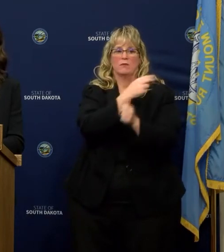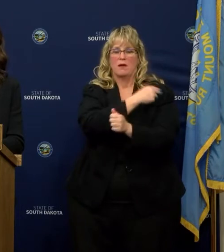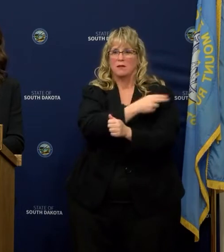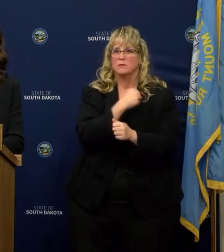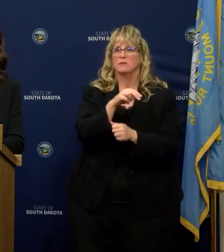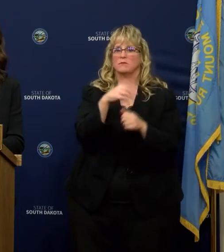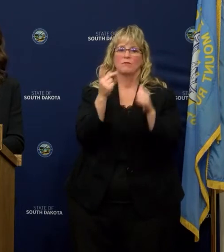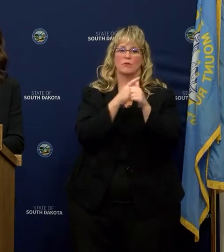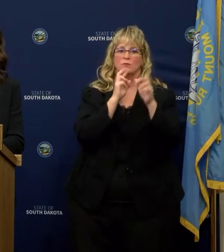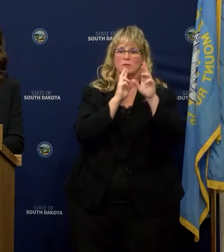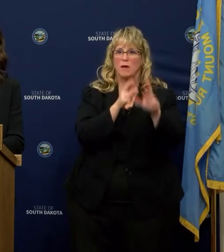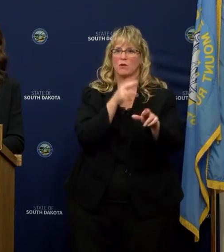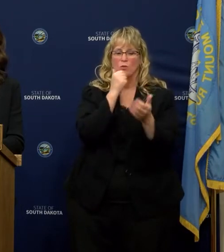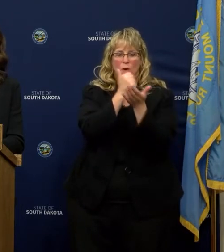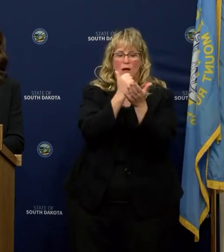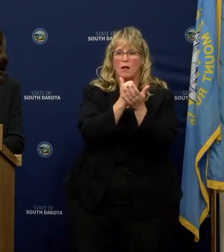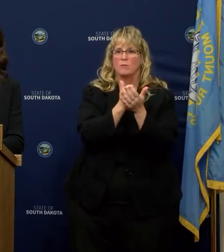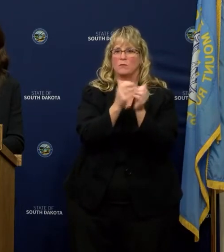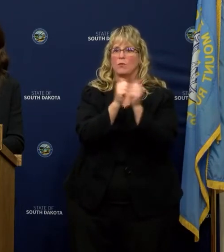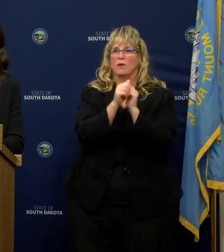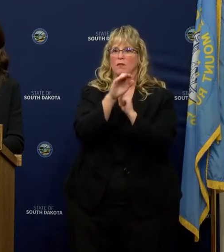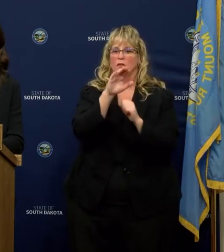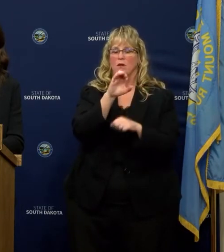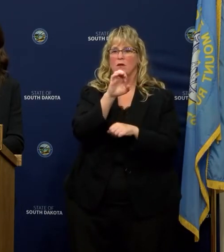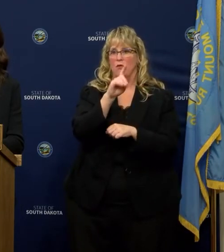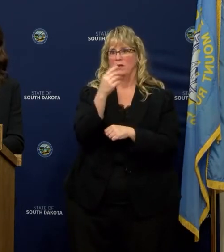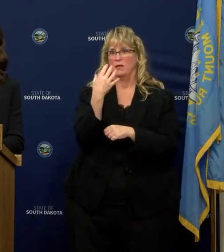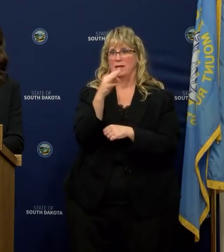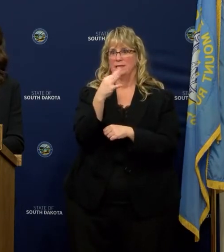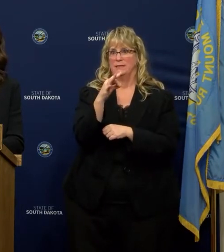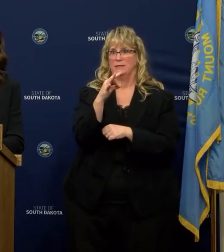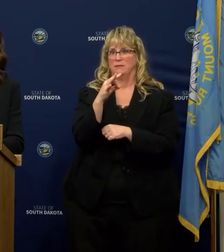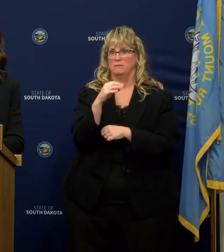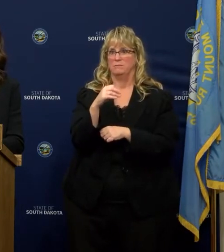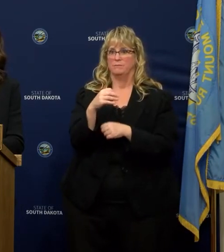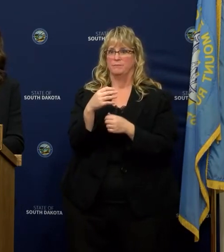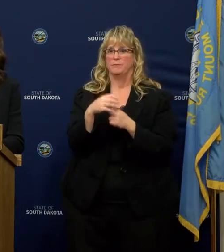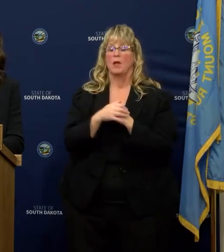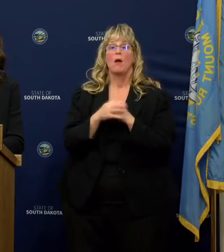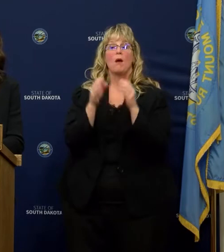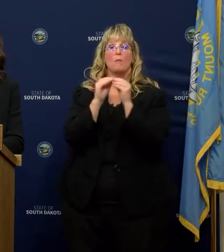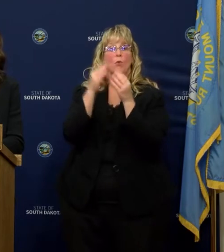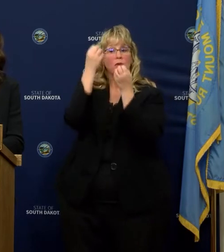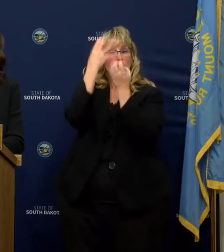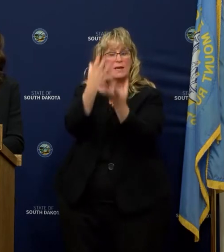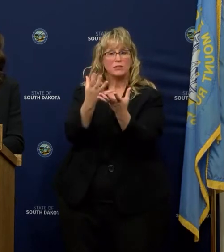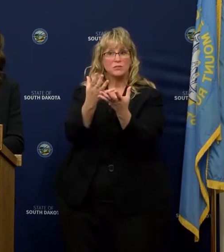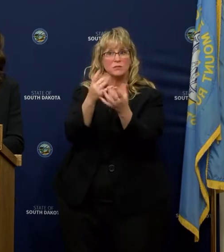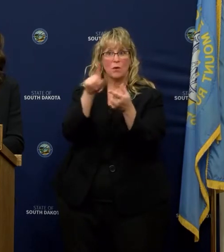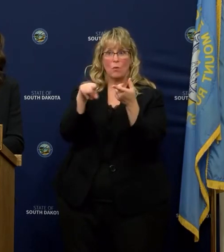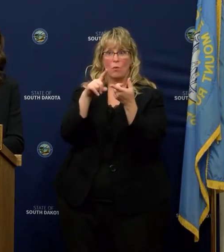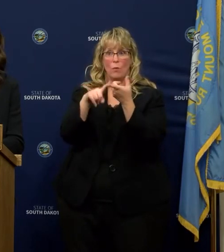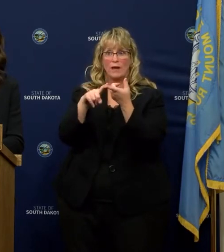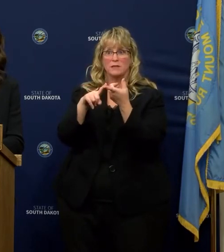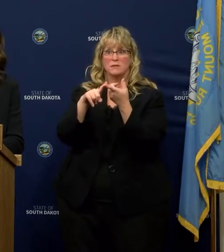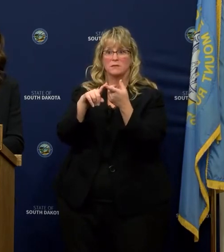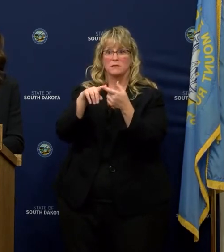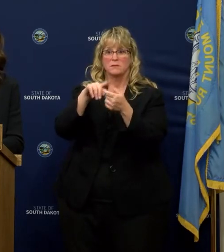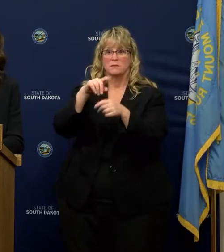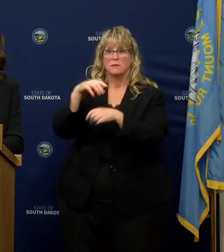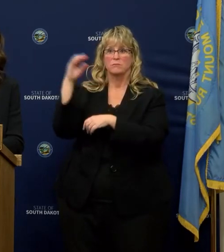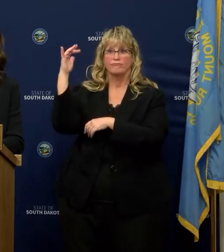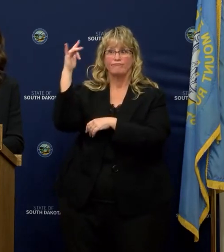responders that have been on the front lines of the COVID-19 effort. So, details of where they will be flying and what time will be